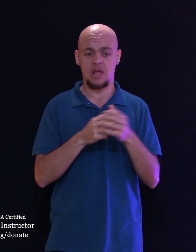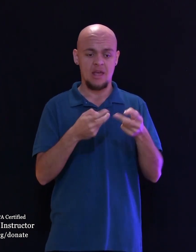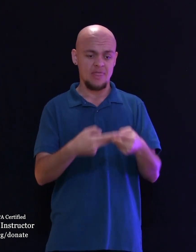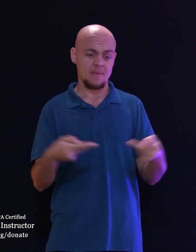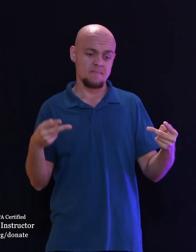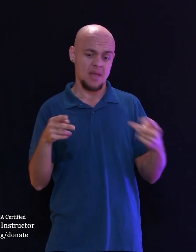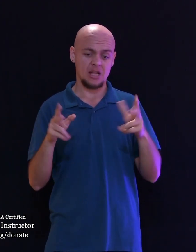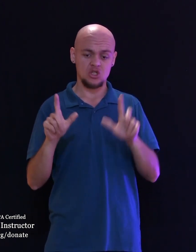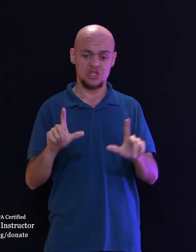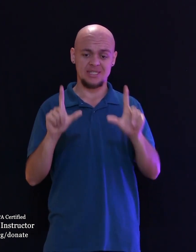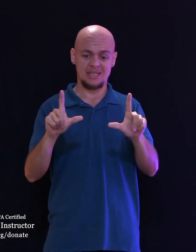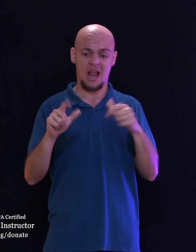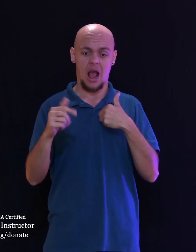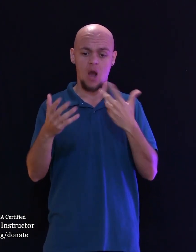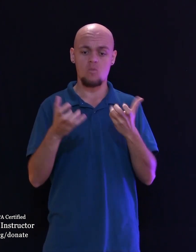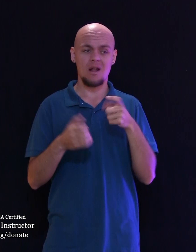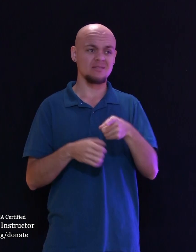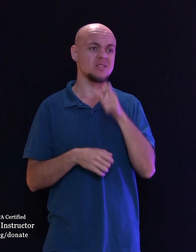I'm not getting the manger scene I want.